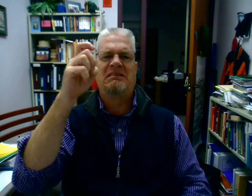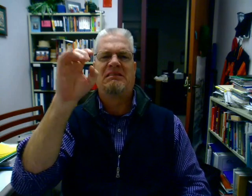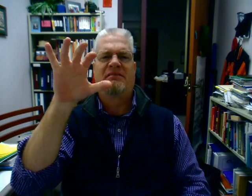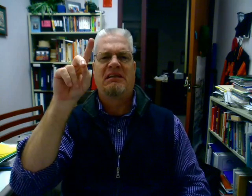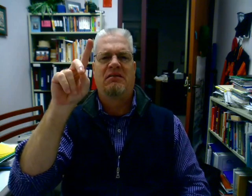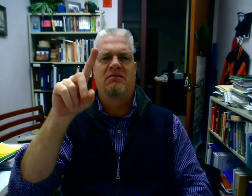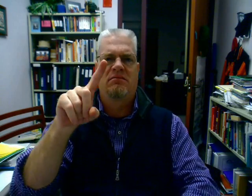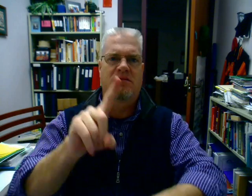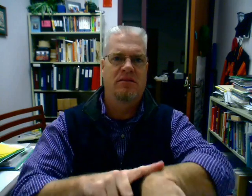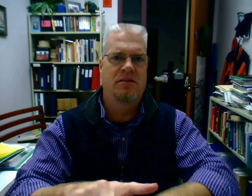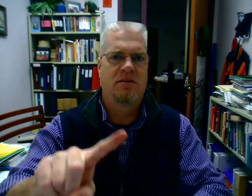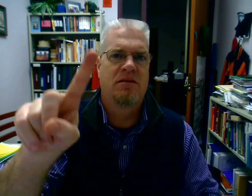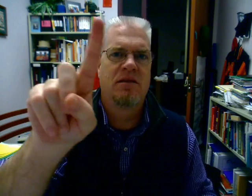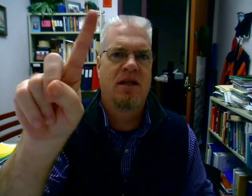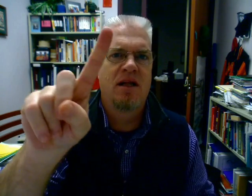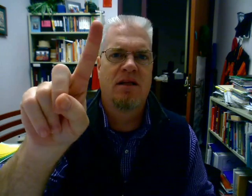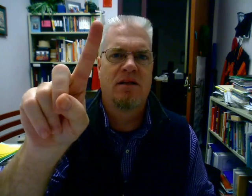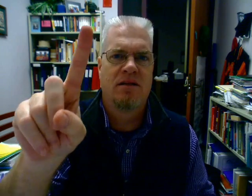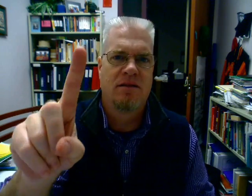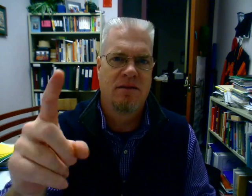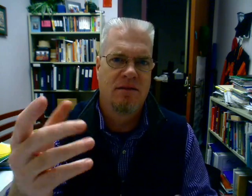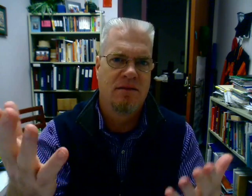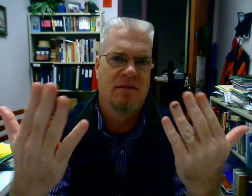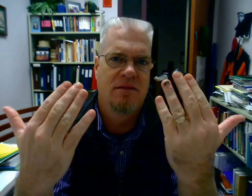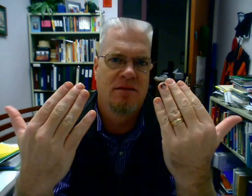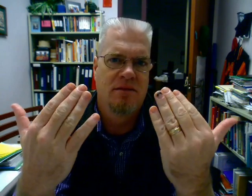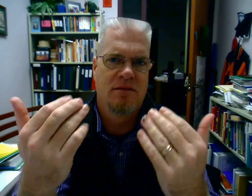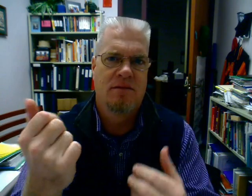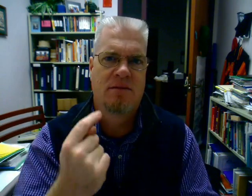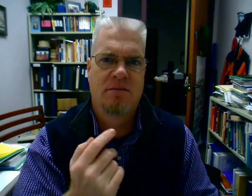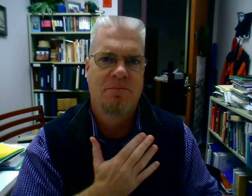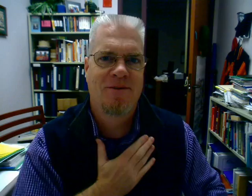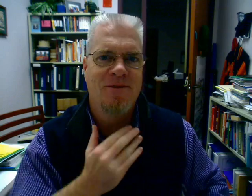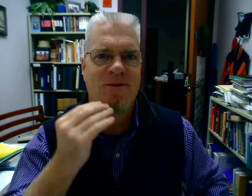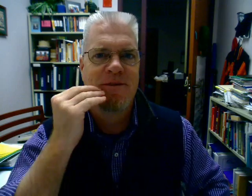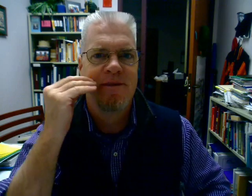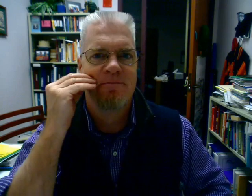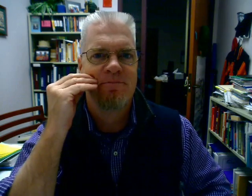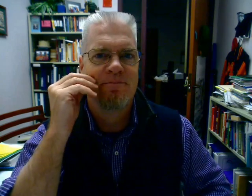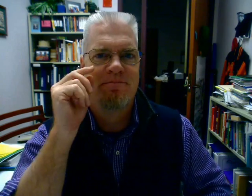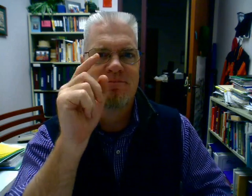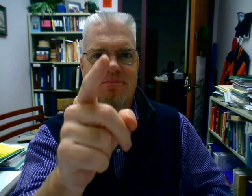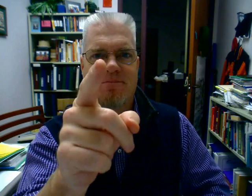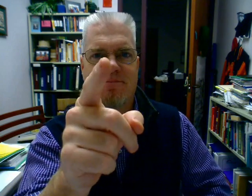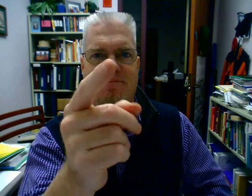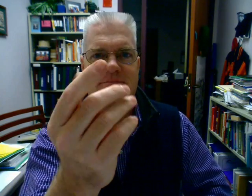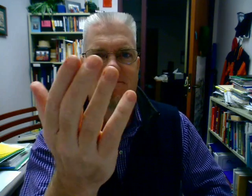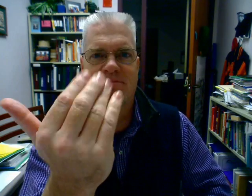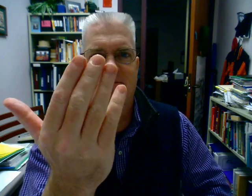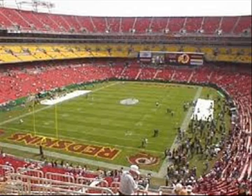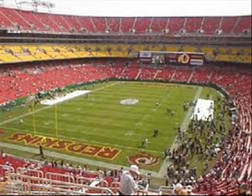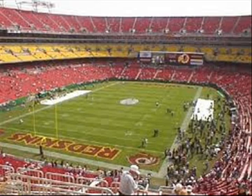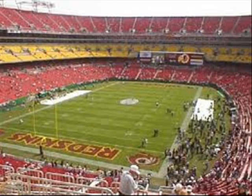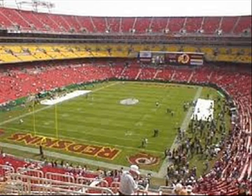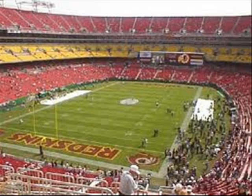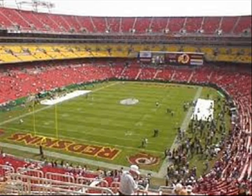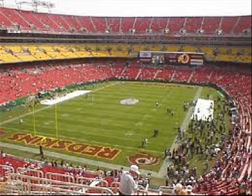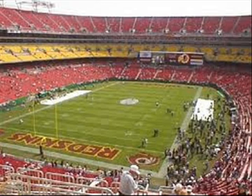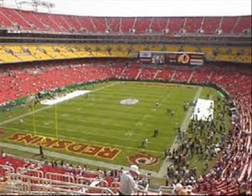with New England last week, giving the game back to your opponent. Well, you know, a lot has been made about Mark Sanchez.